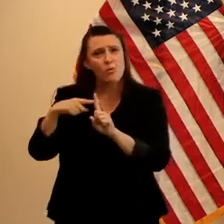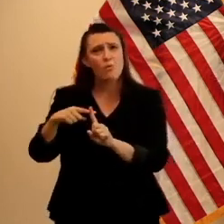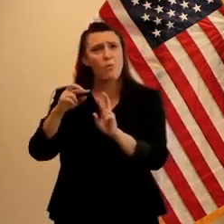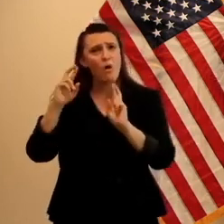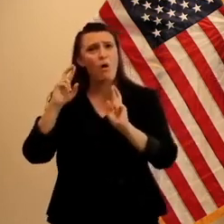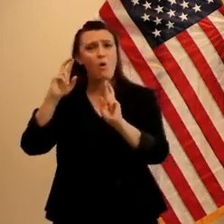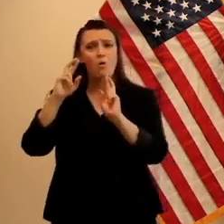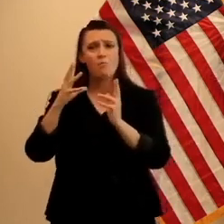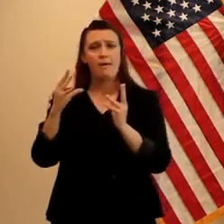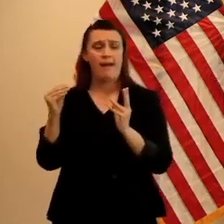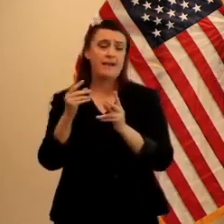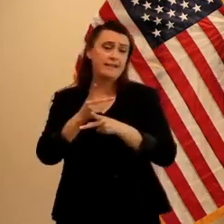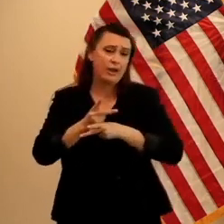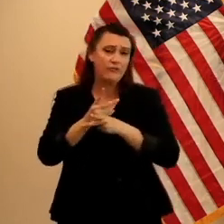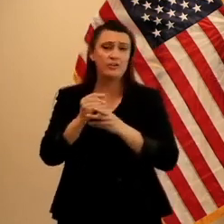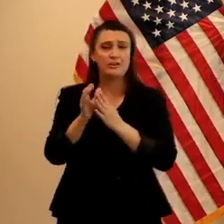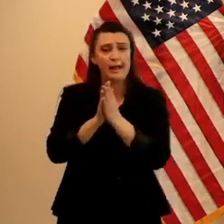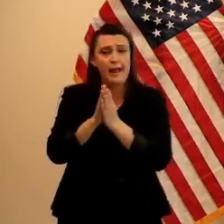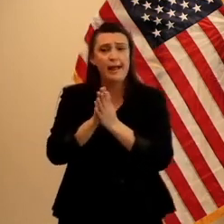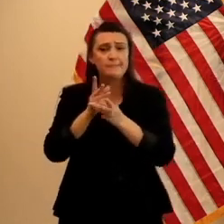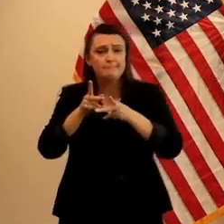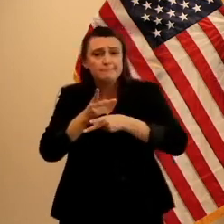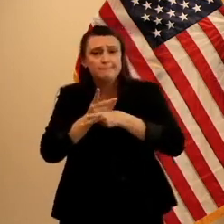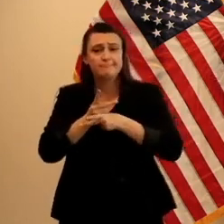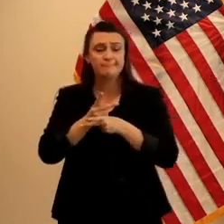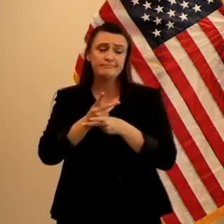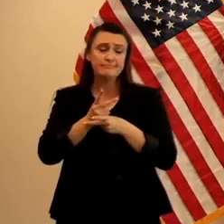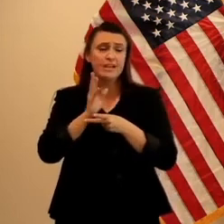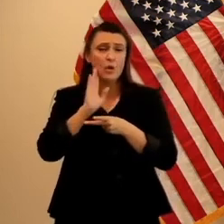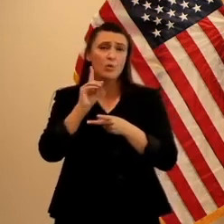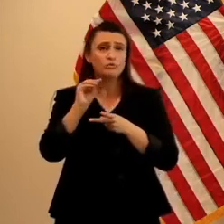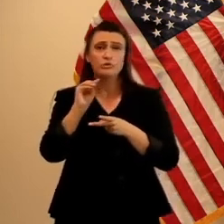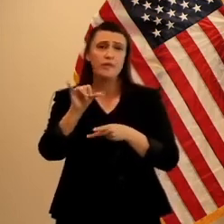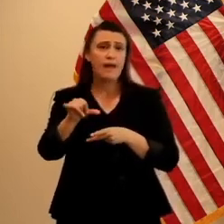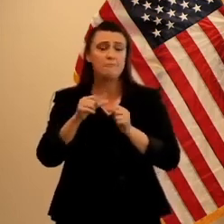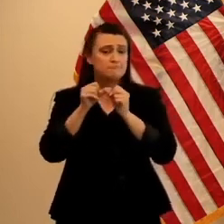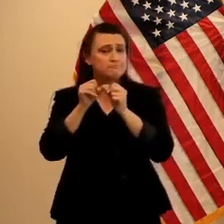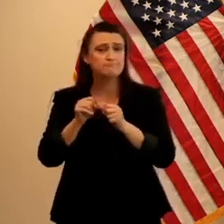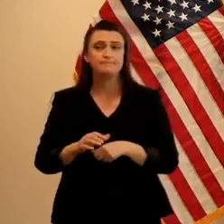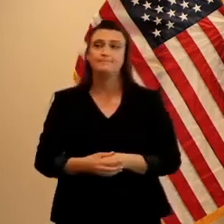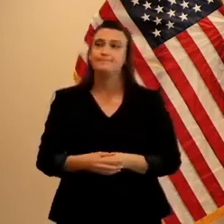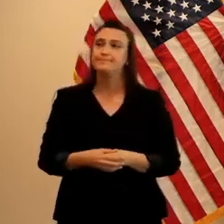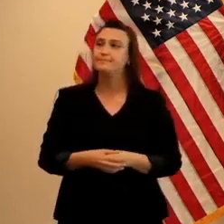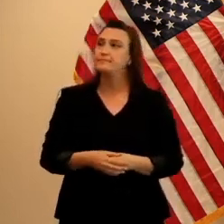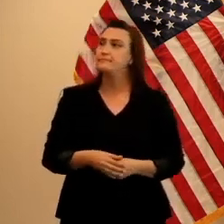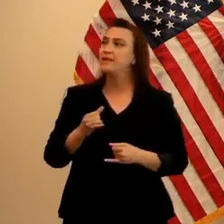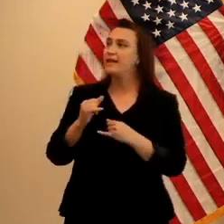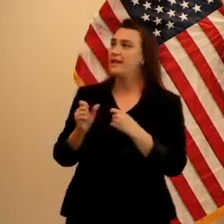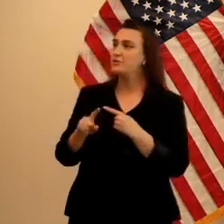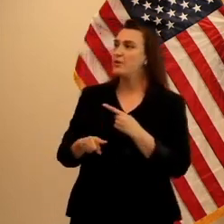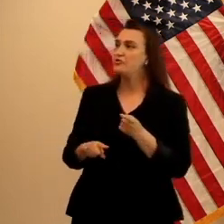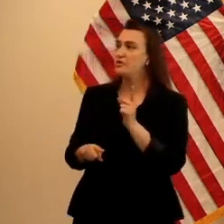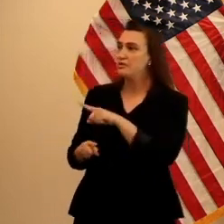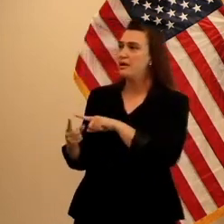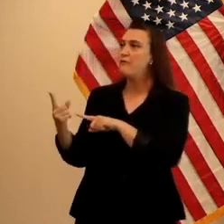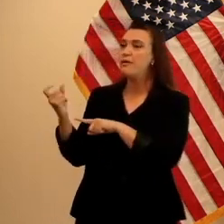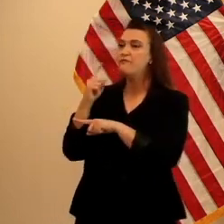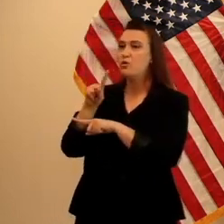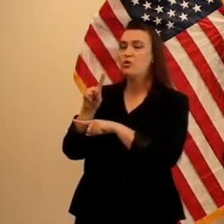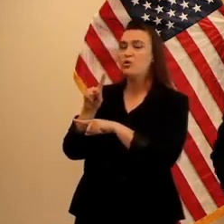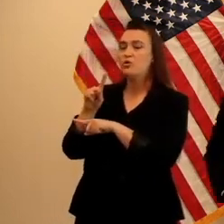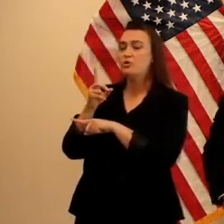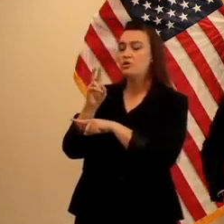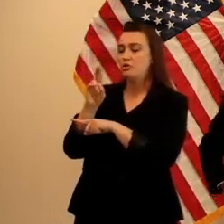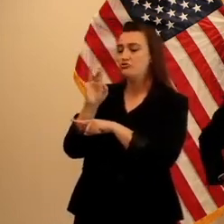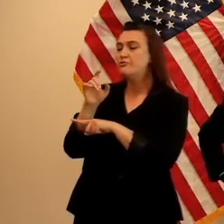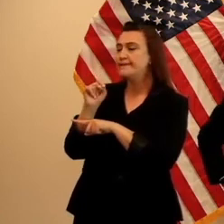and vigilant and prudent. And that's what we're going to do in Arizona. Last question here with Dennis. I got one question for Dr. Carey, Dr.